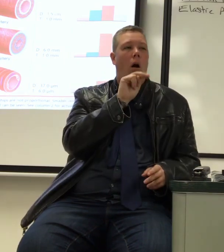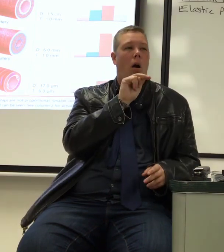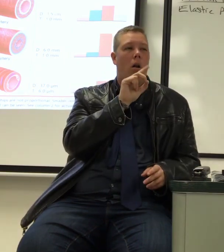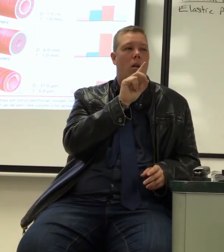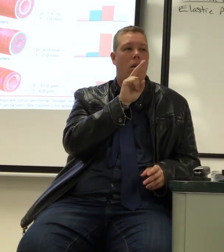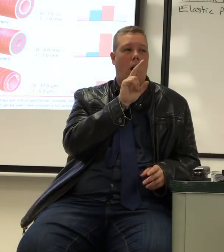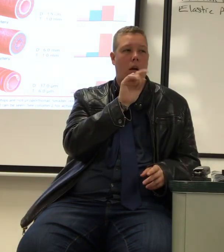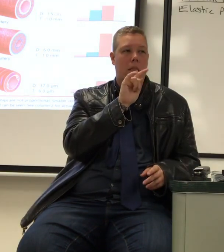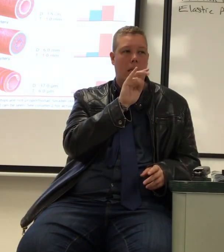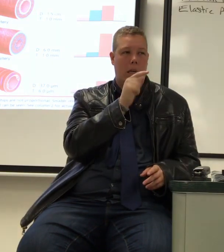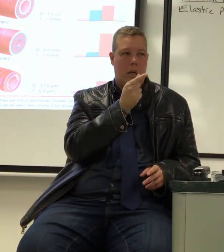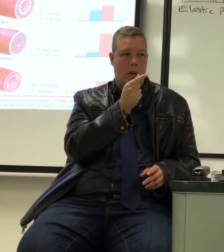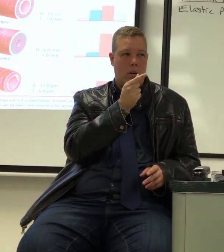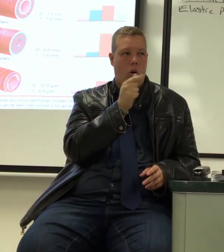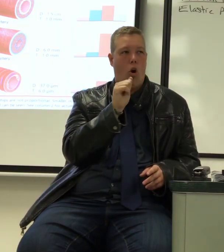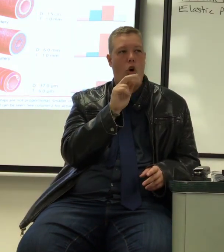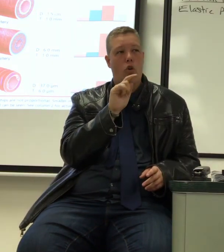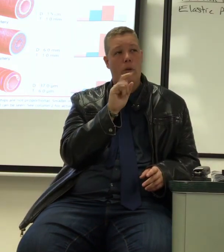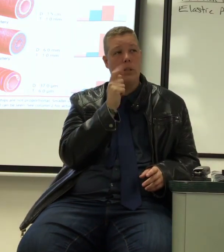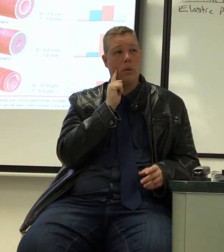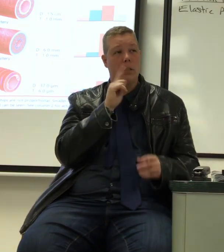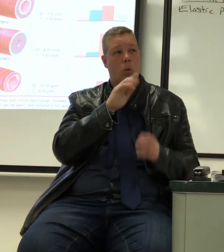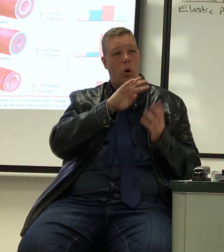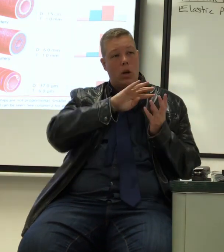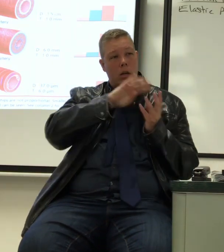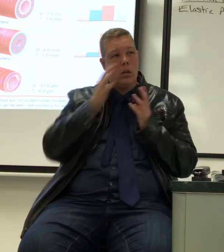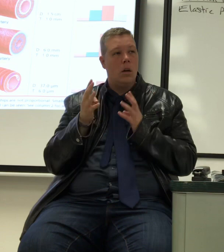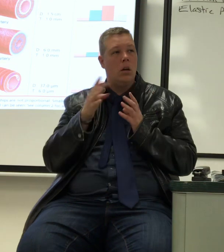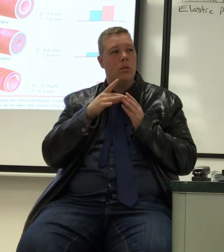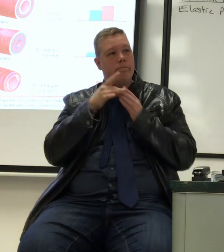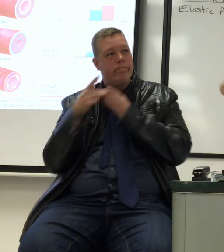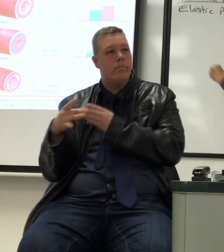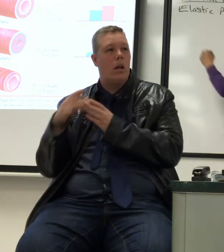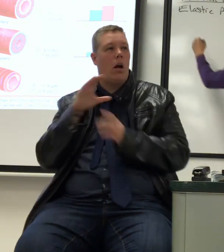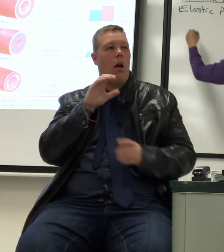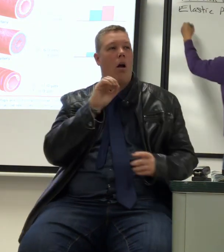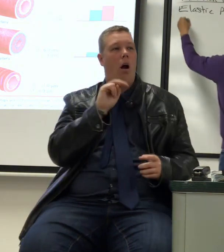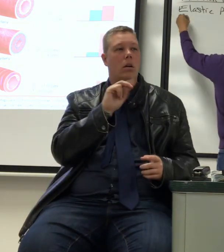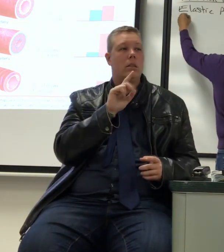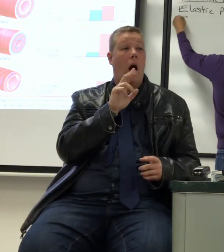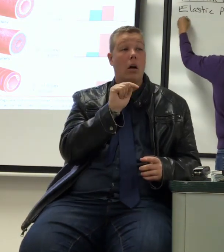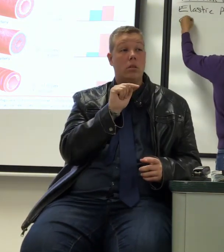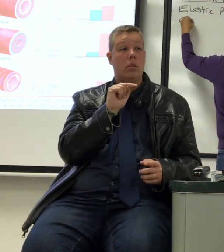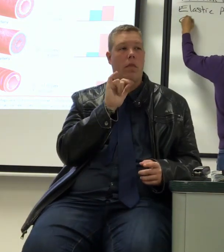large regions of the body, to major regions of the body.